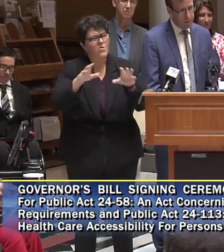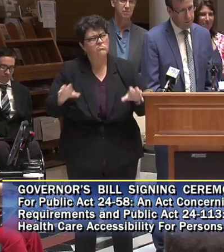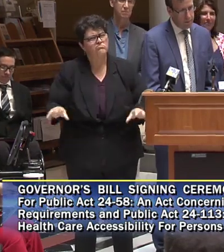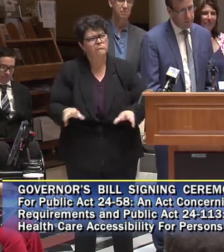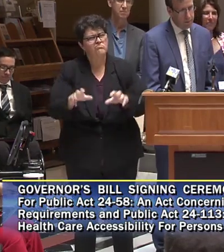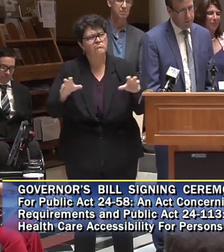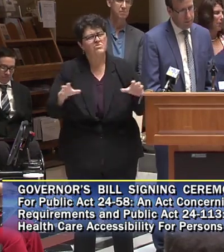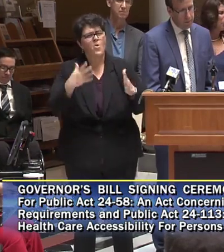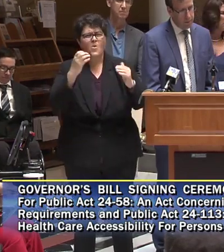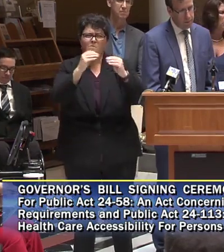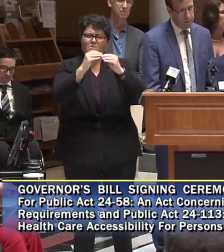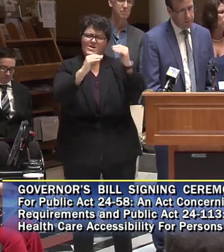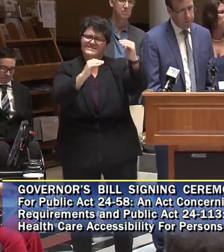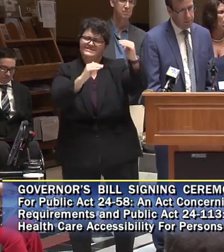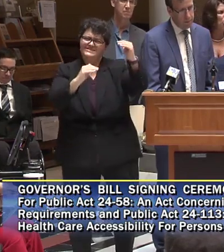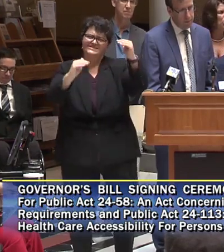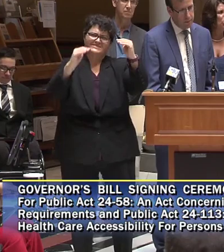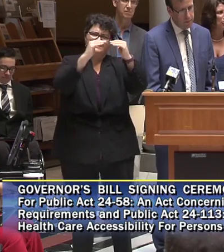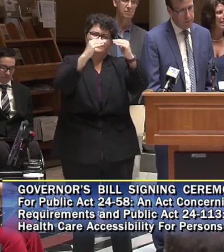more than